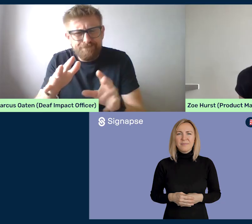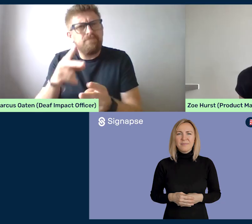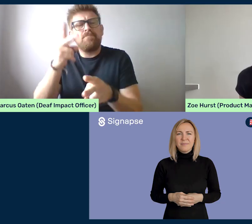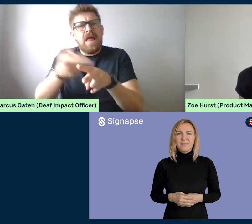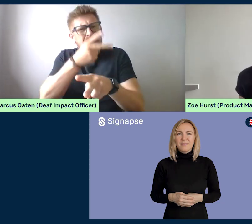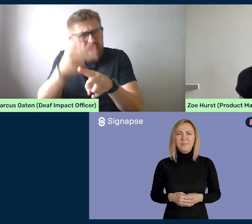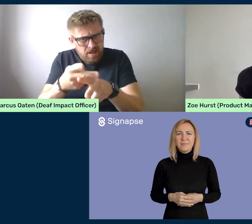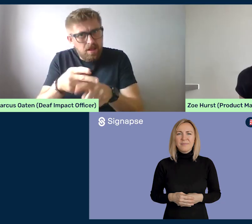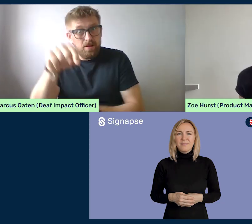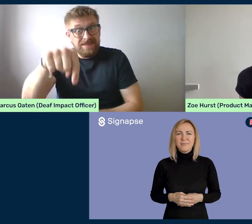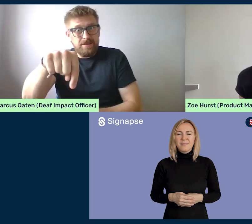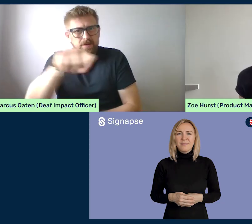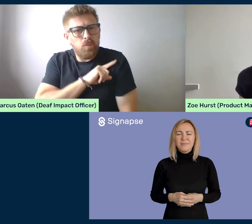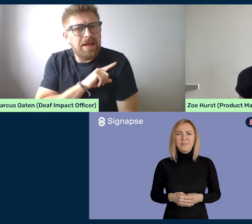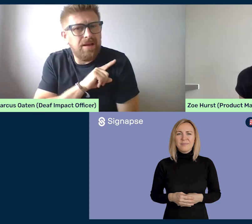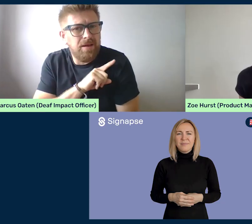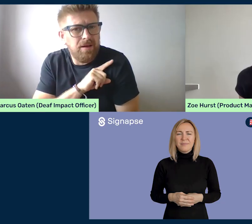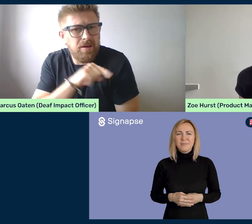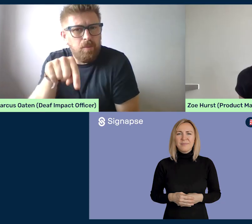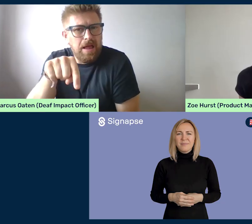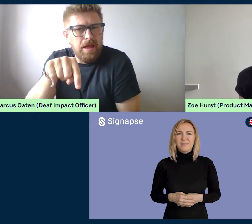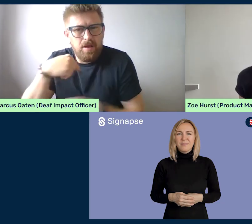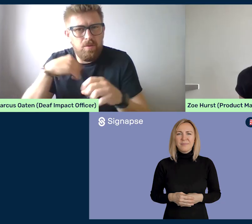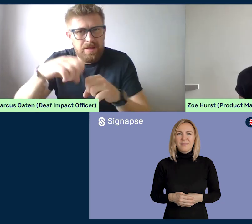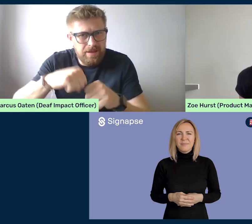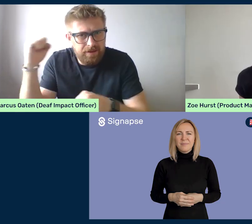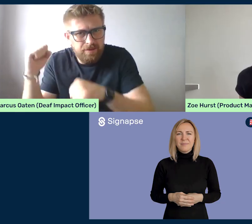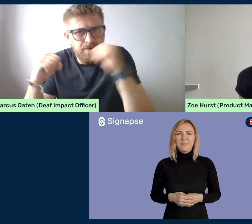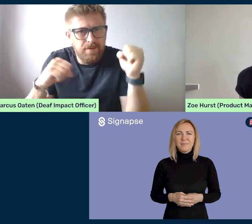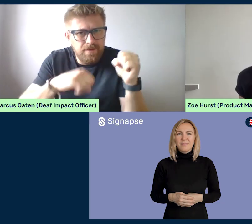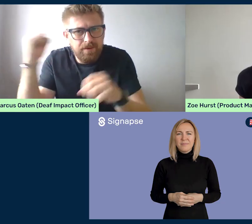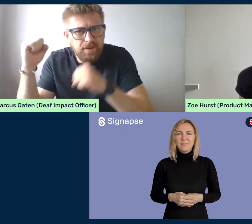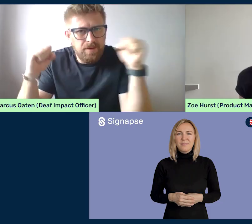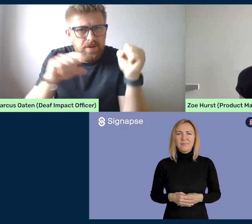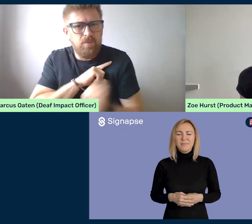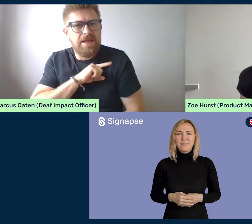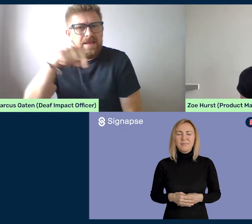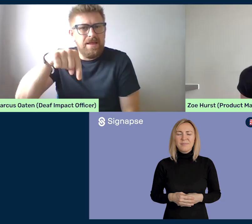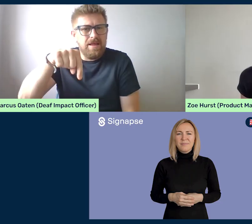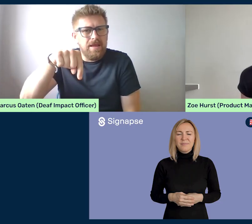it's first put out? And if it doesn't, and we have to redo it, why do we